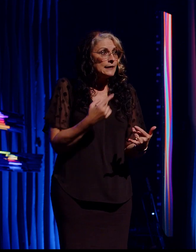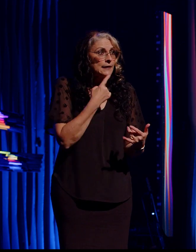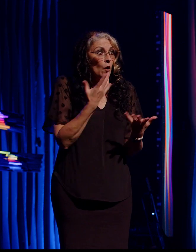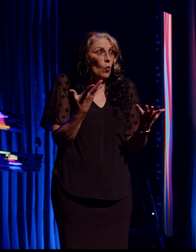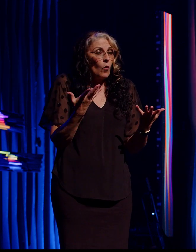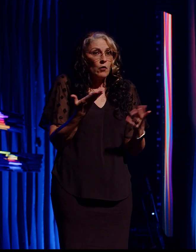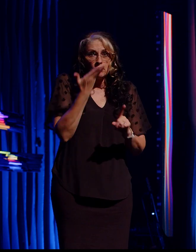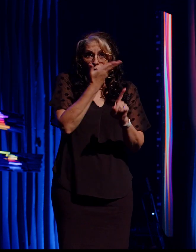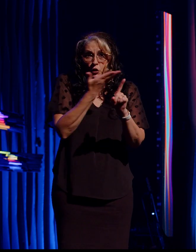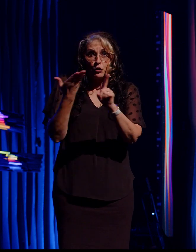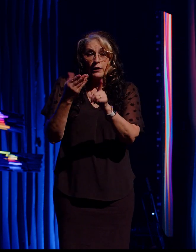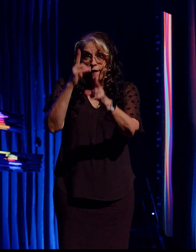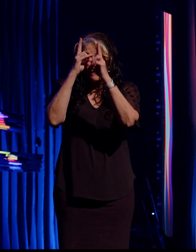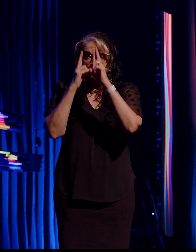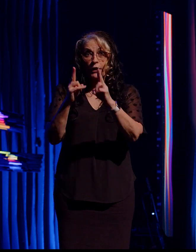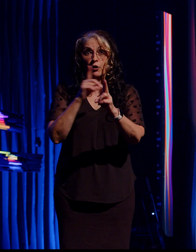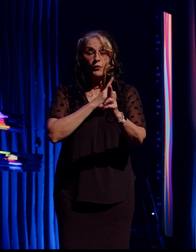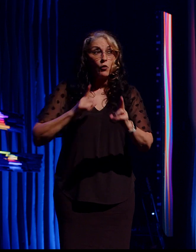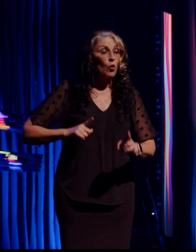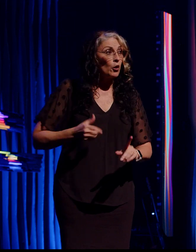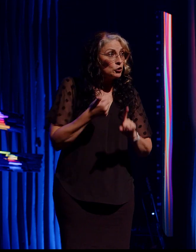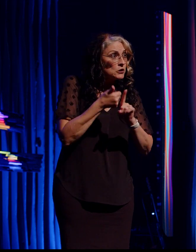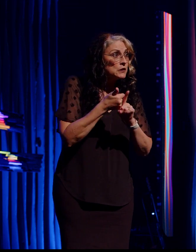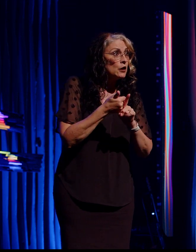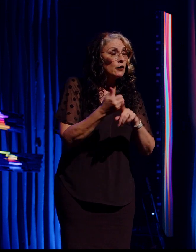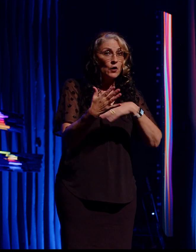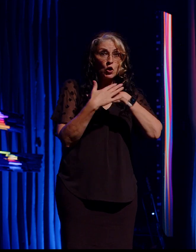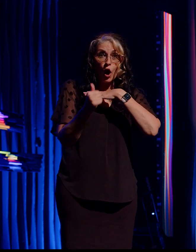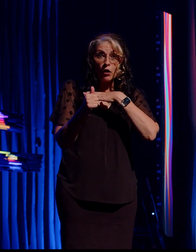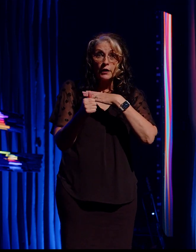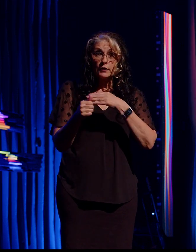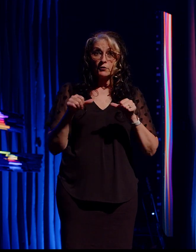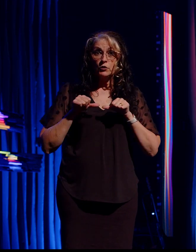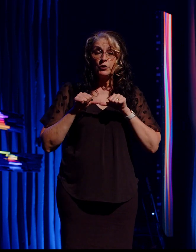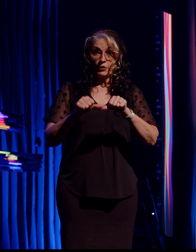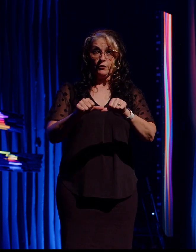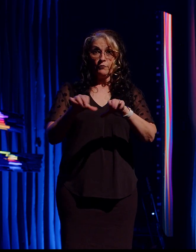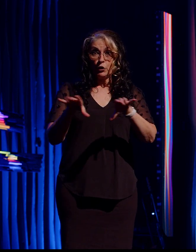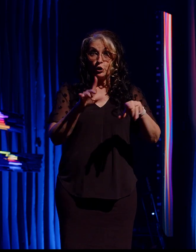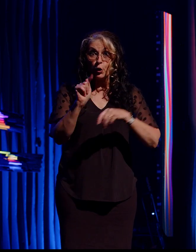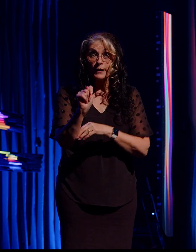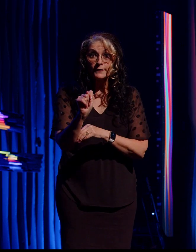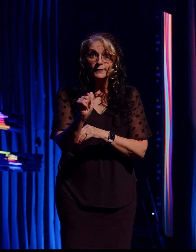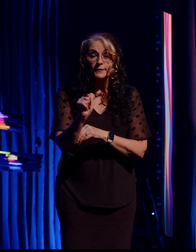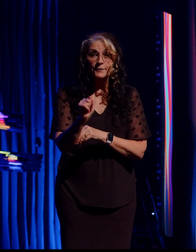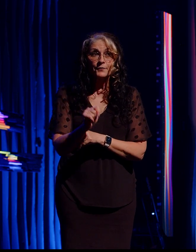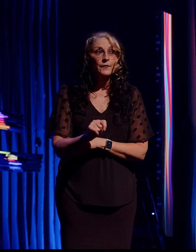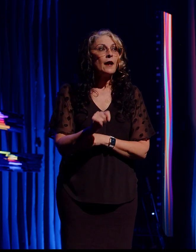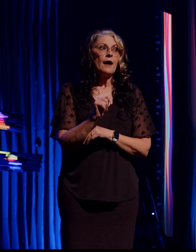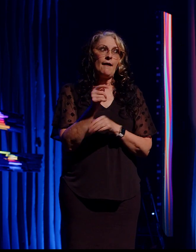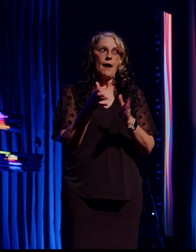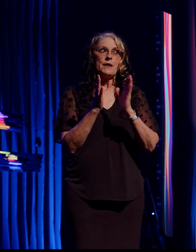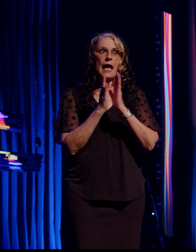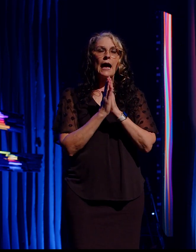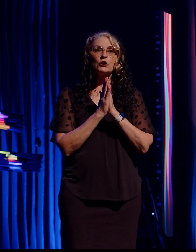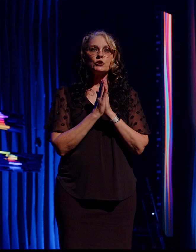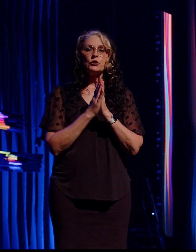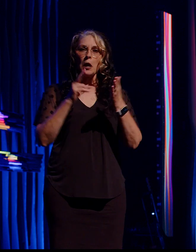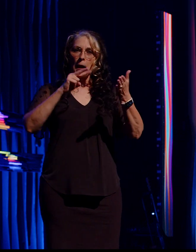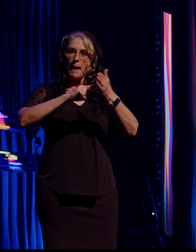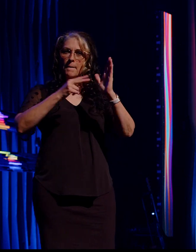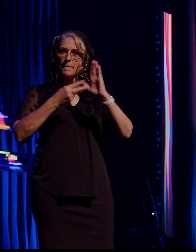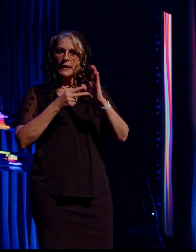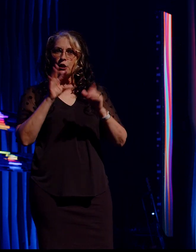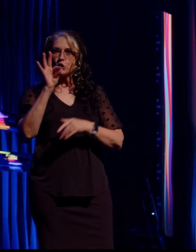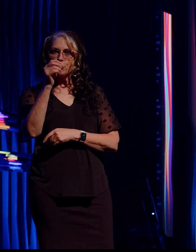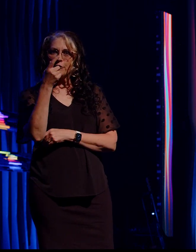about you? Are you going to fear the Lord? Are you going to do what God's calling you to do? Now, I asked you this, so I'll ask you again. What does it mean to